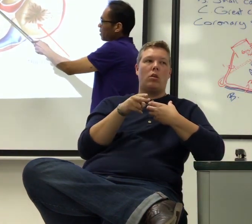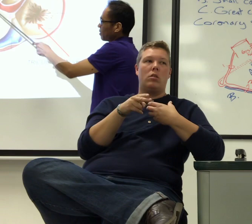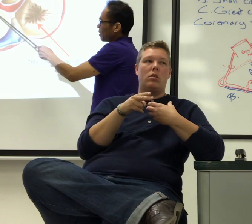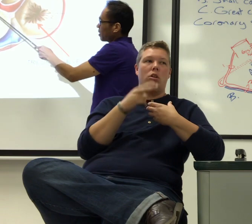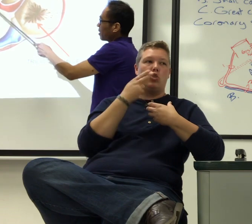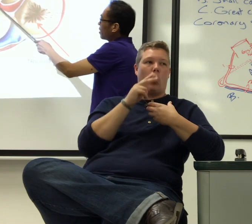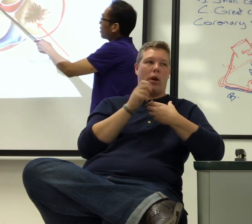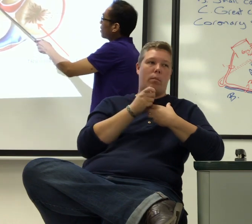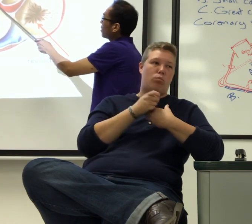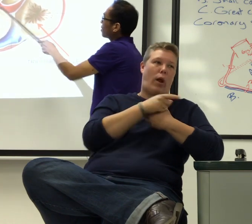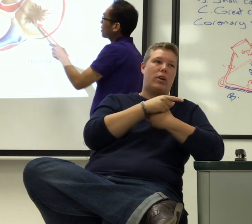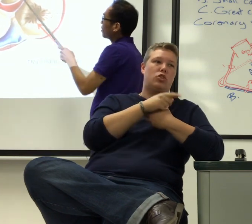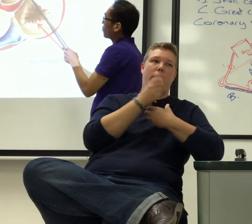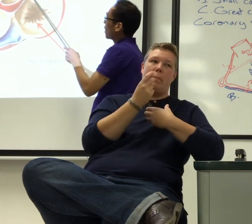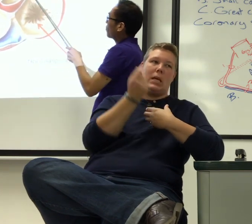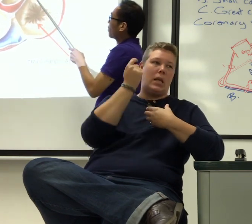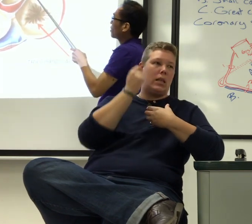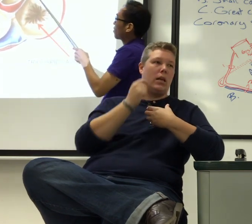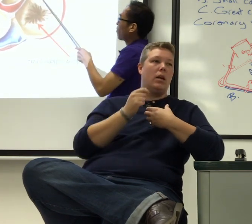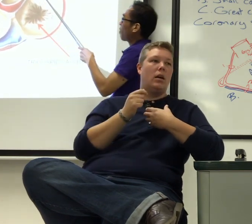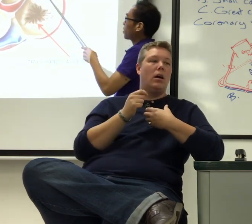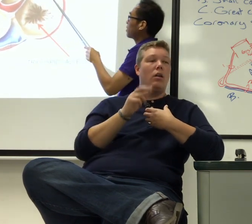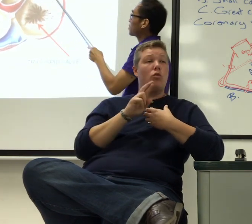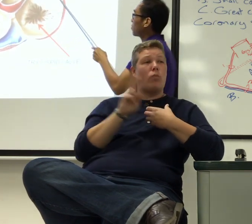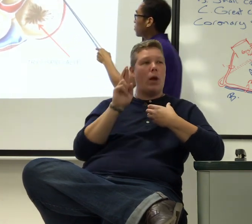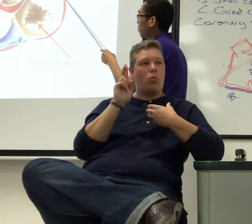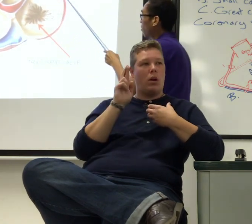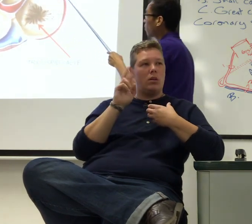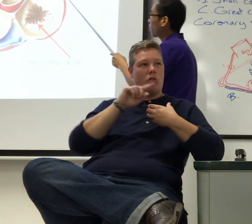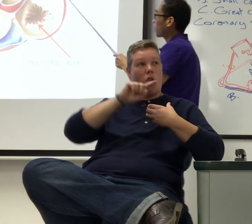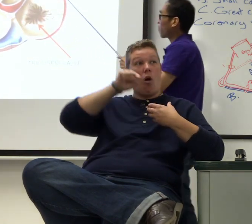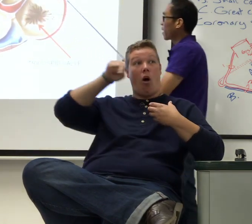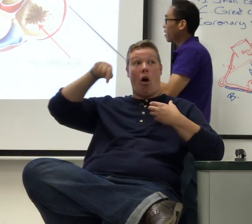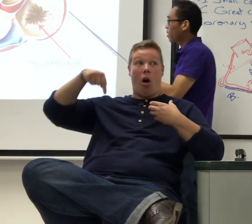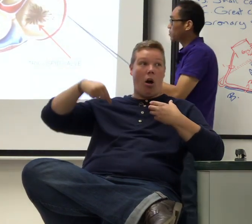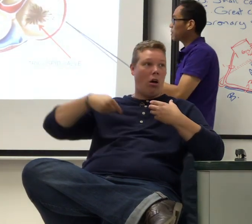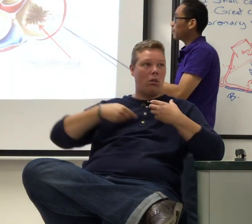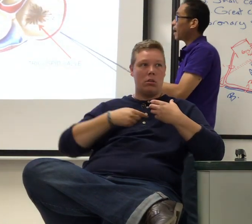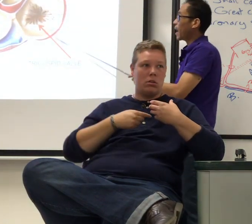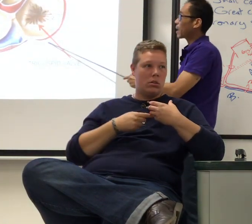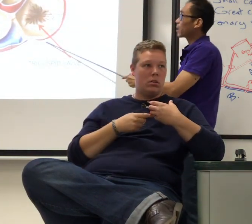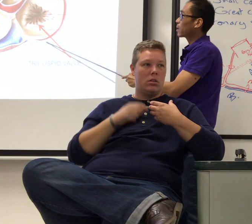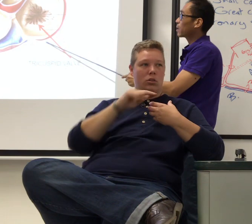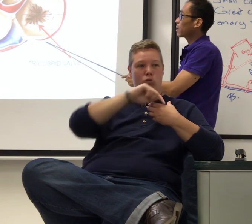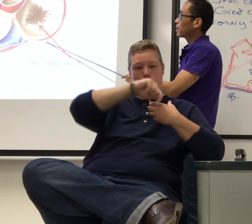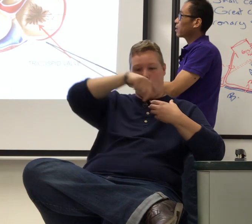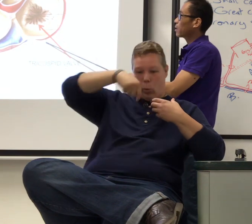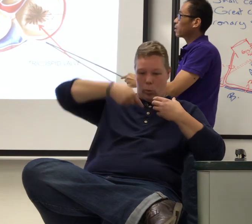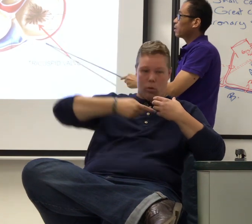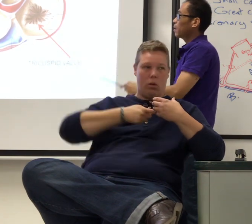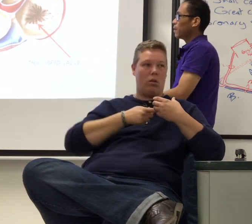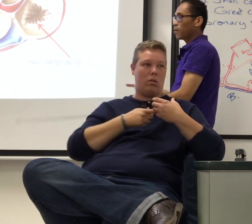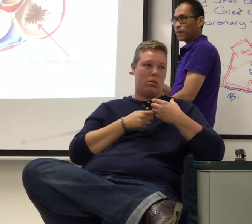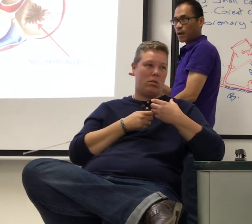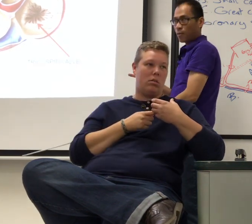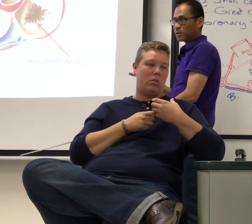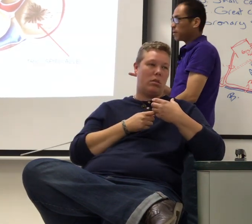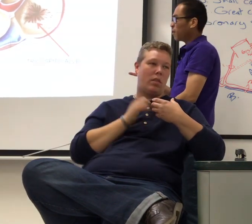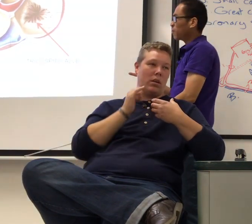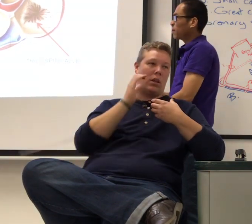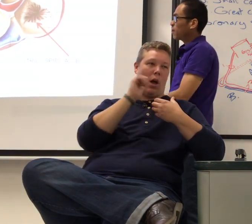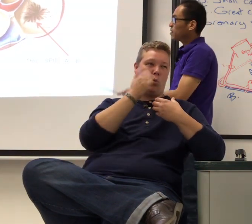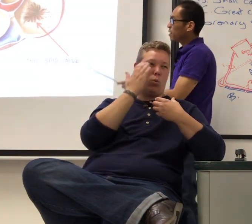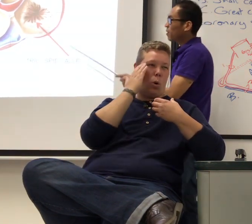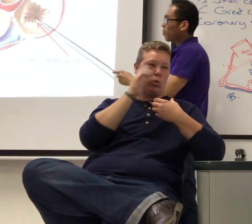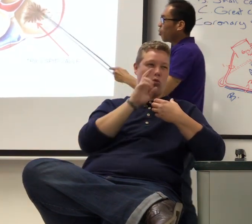branched immediately. Okay, the right one, look how long it is. It goes all the way around to the back. The other thing I want